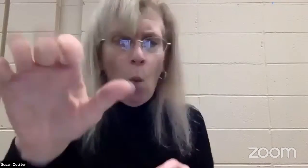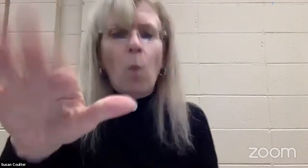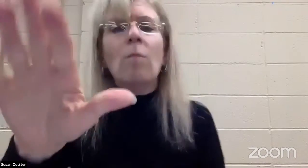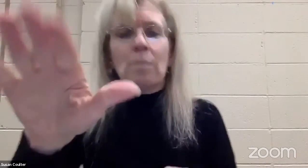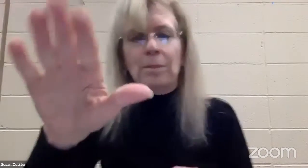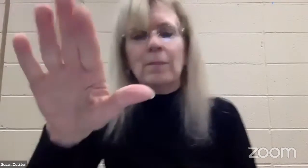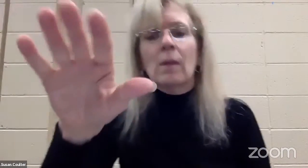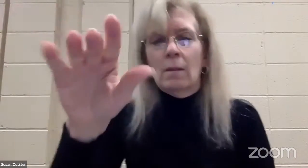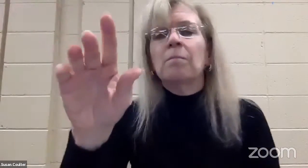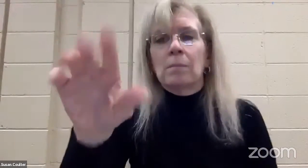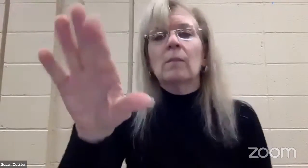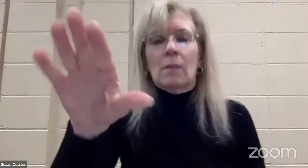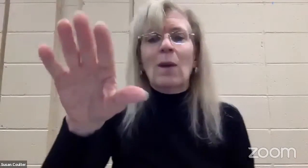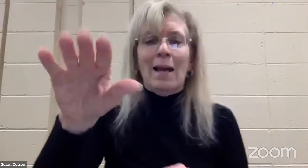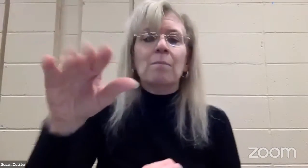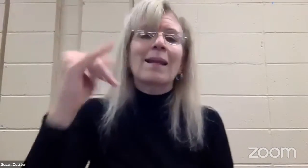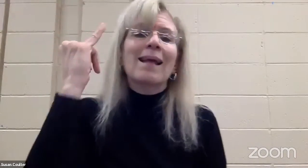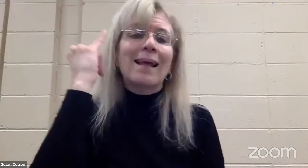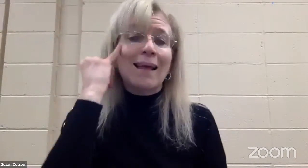Oh,